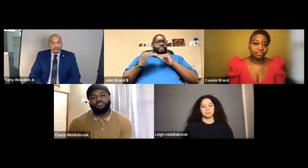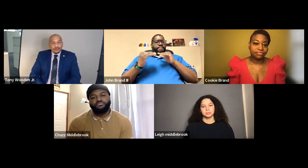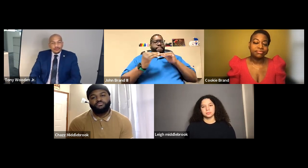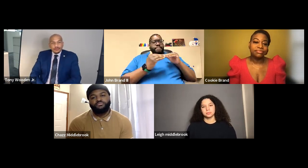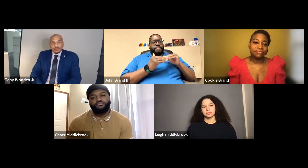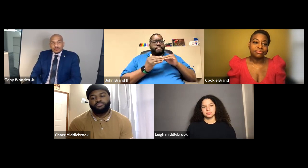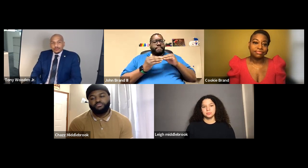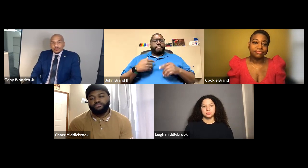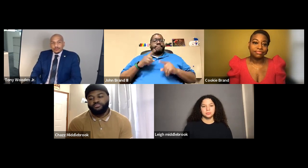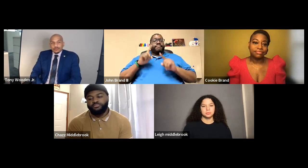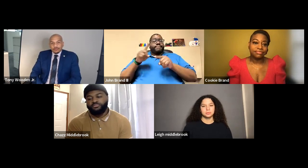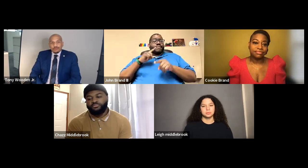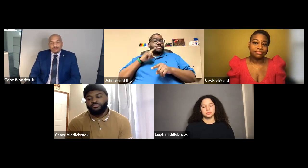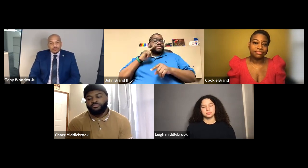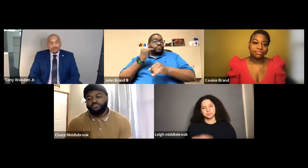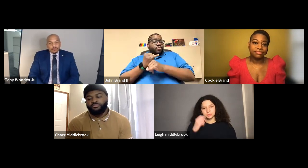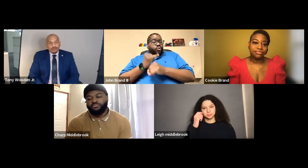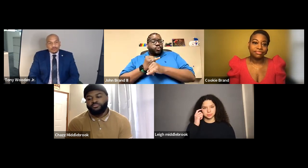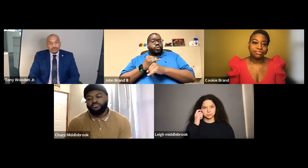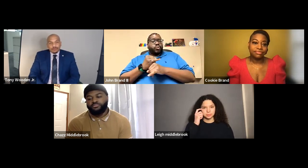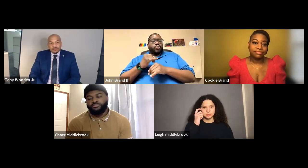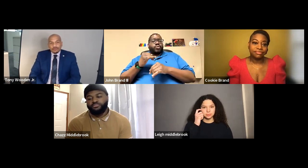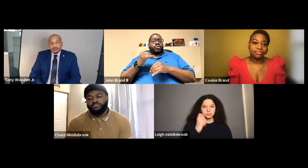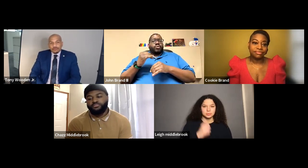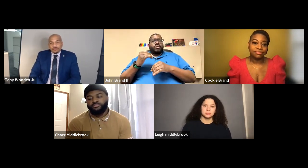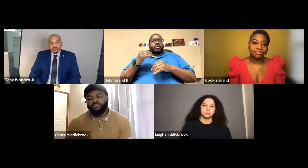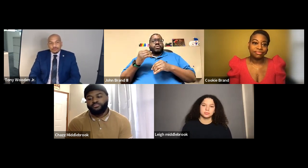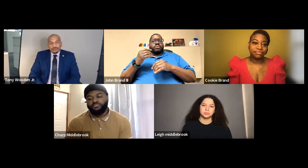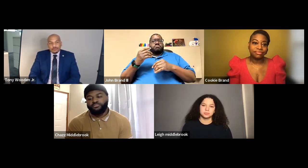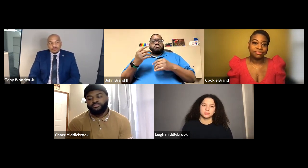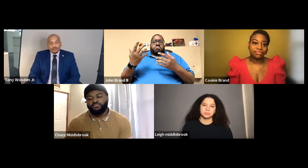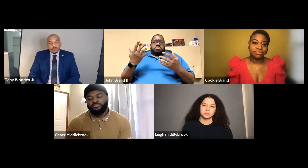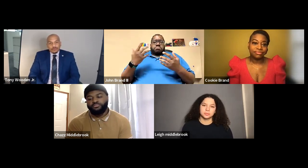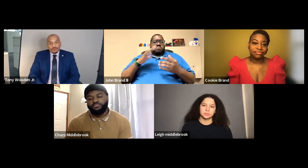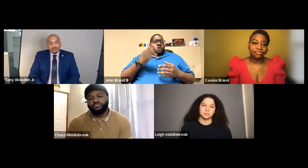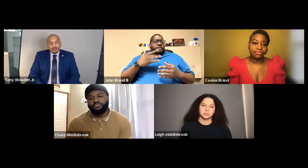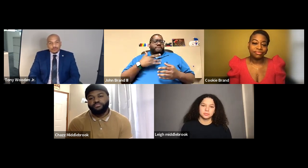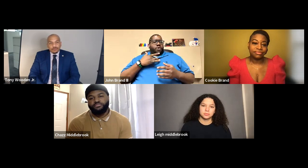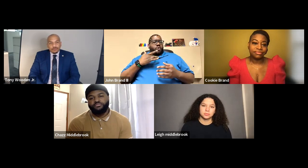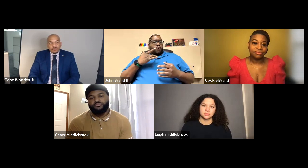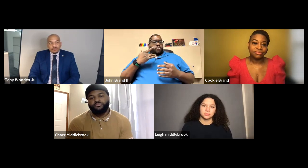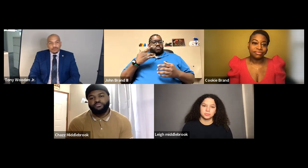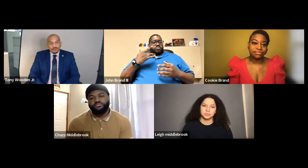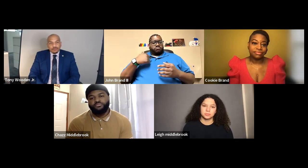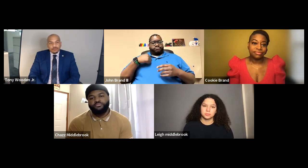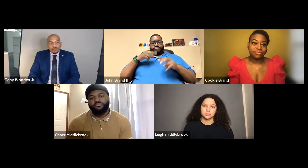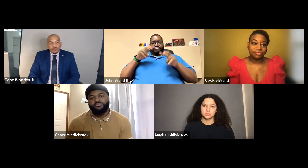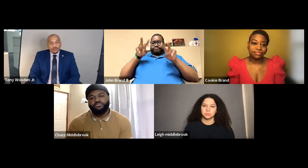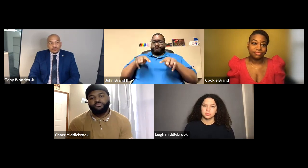always felt that I fit in. I felt like I was truly a peer of those kids at school. At the deaf school, you know, I never